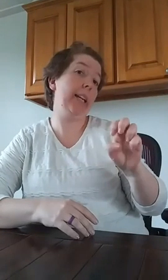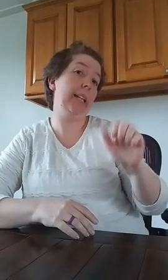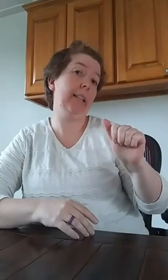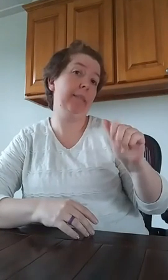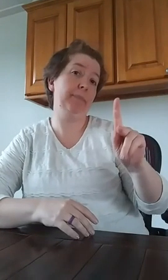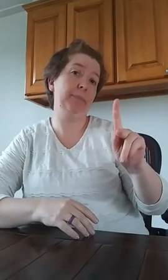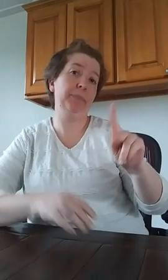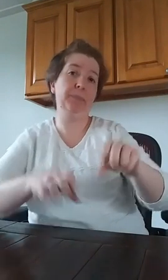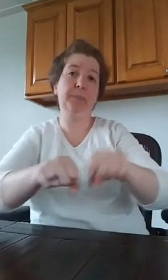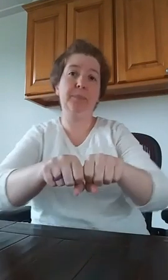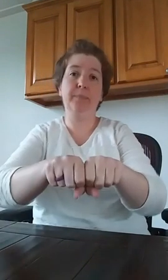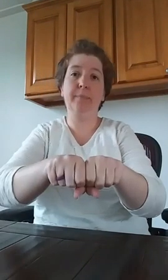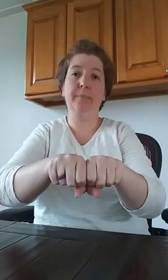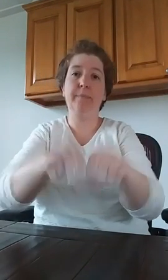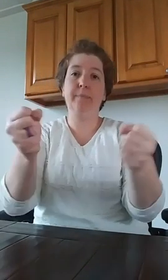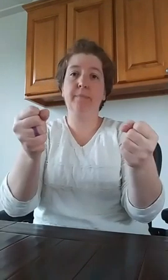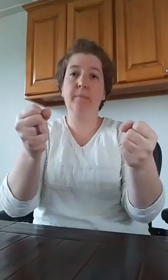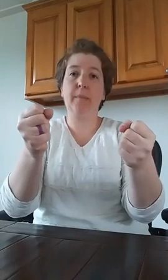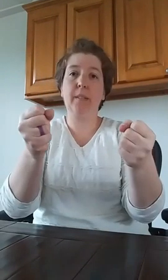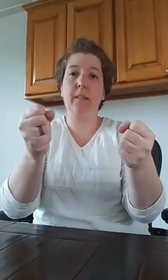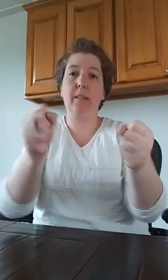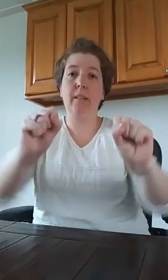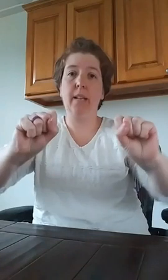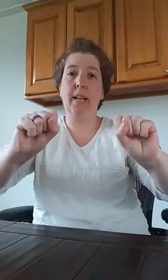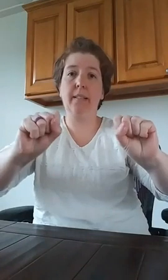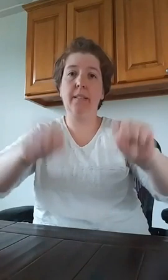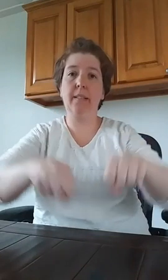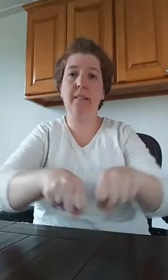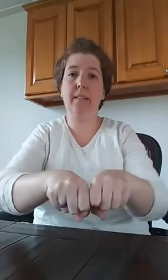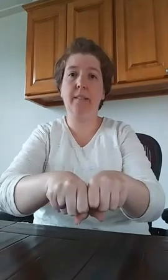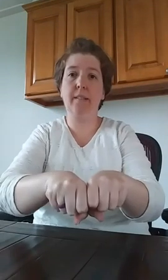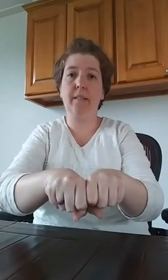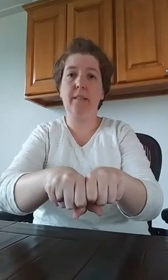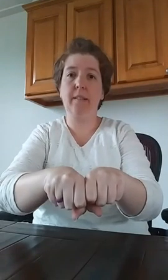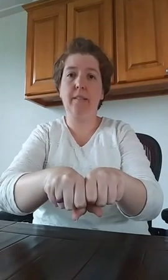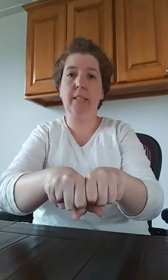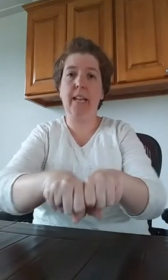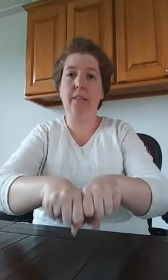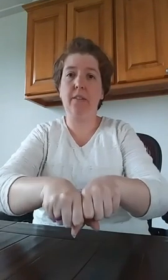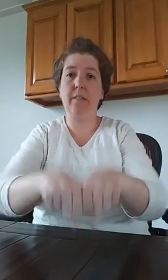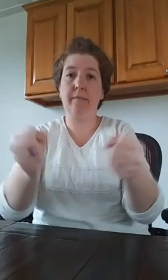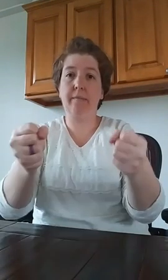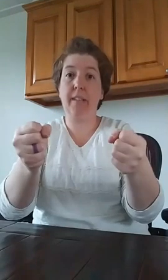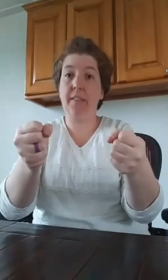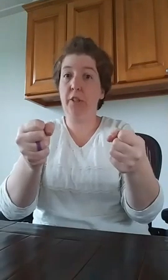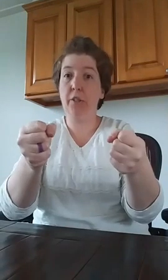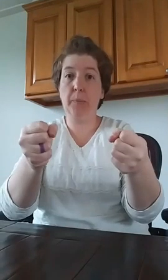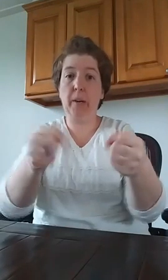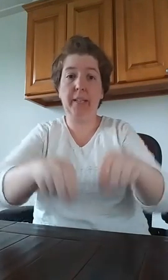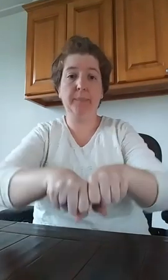s's together and then you just break it